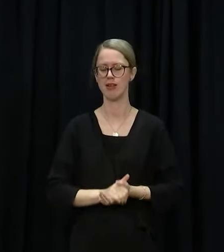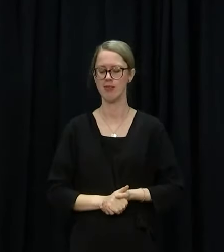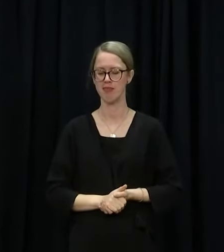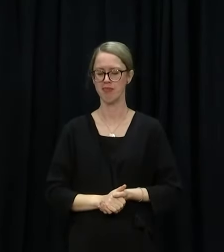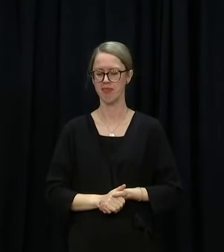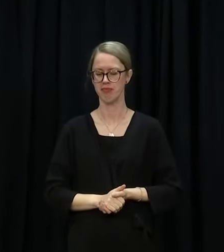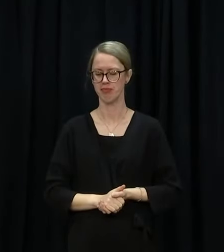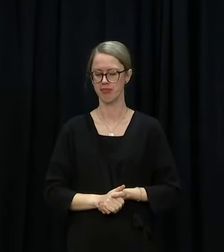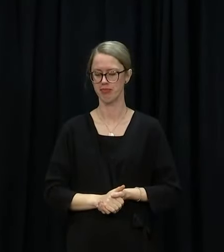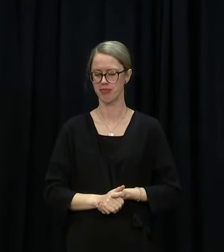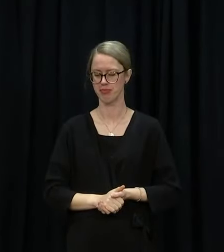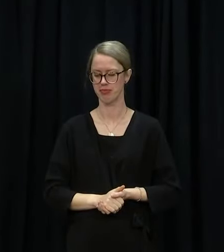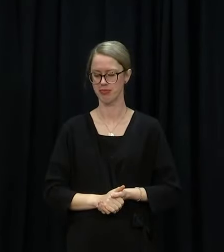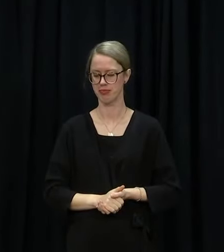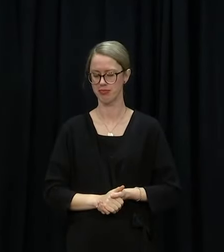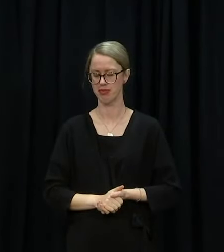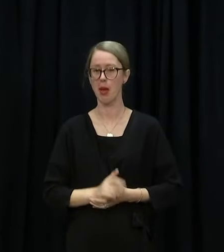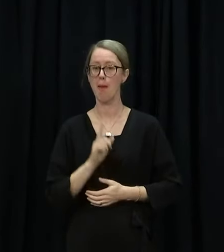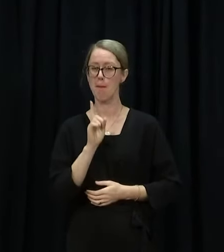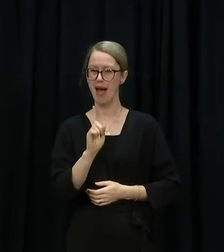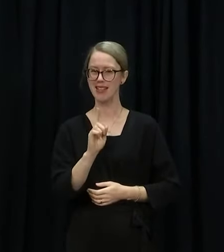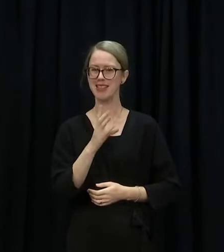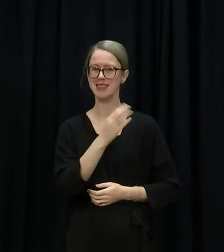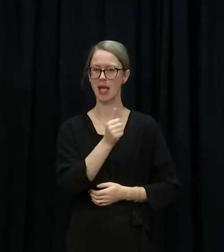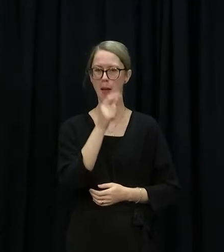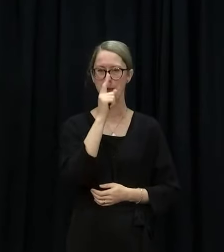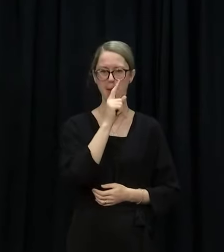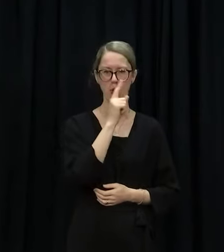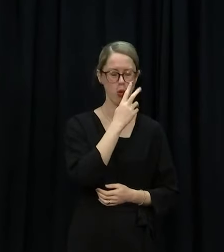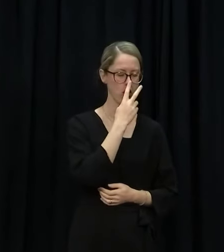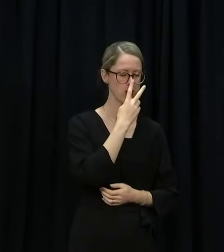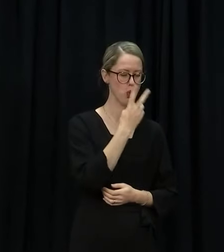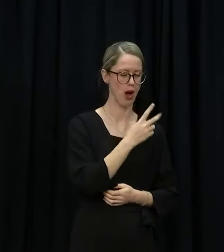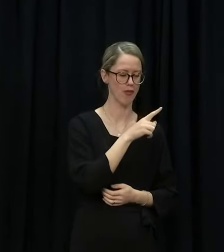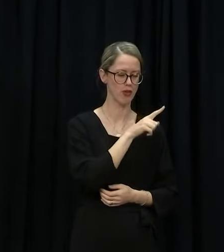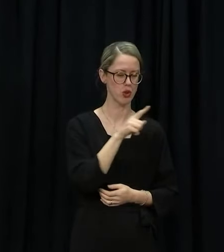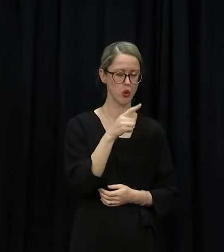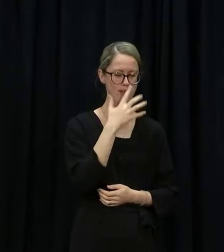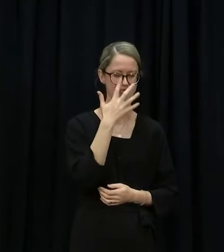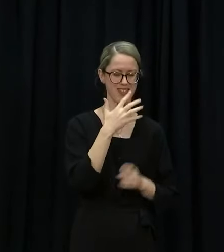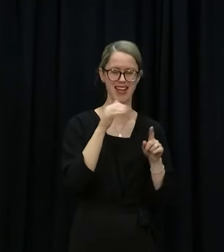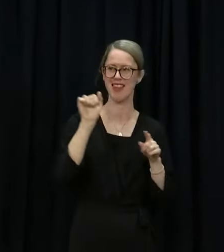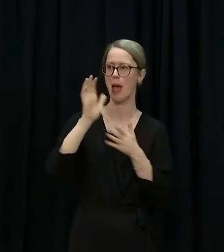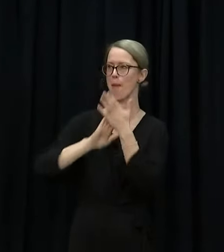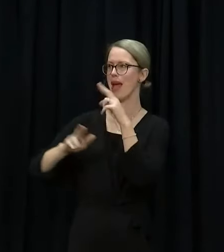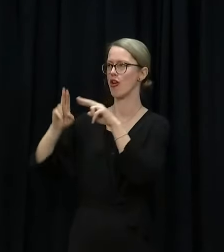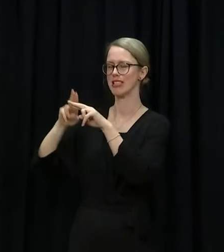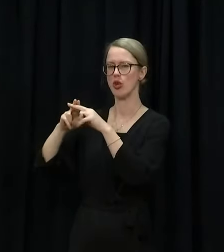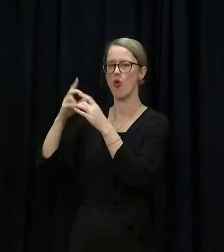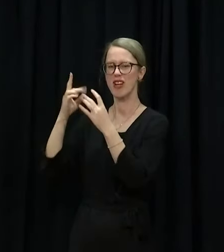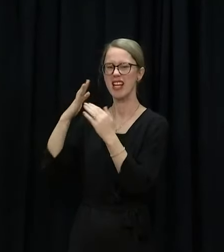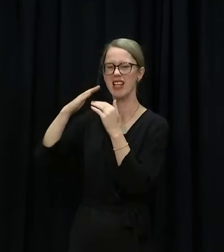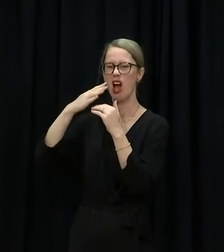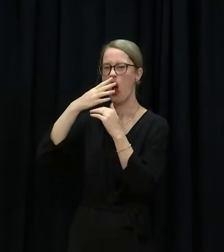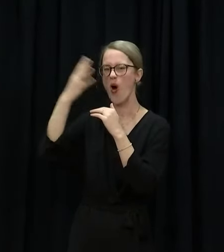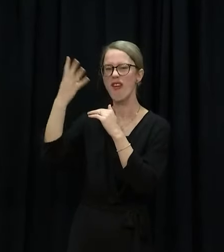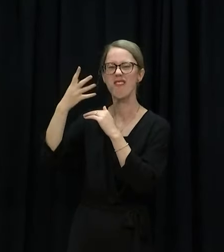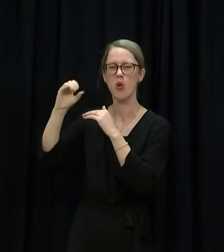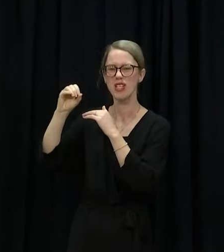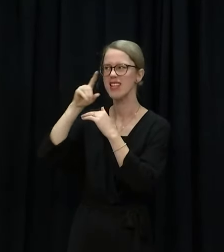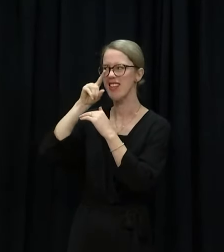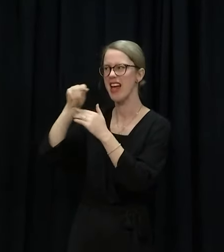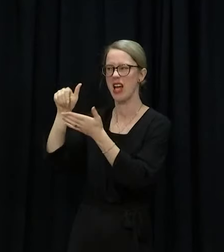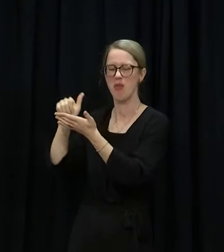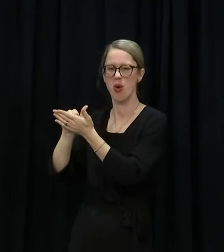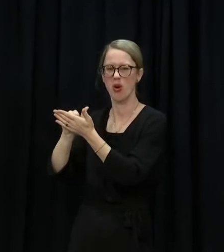know, though, that a number of these children's parents will already be eligible to book their vaccines. We want to be practical about this.